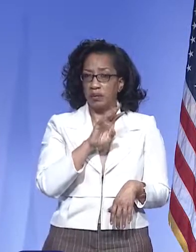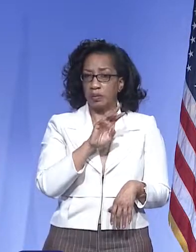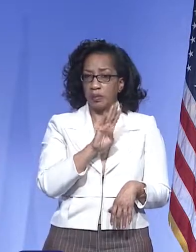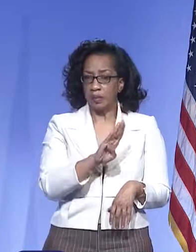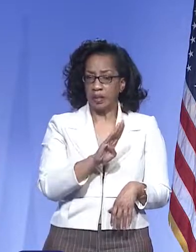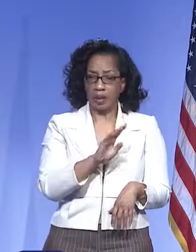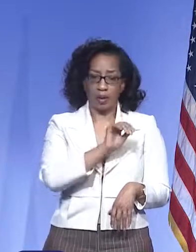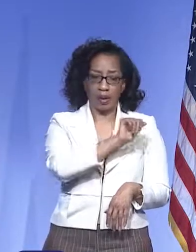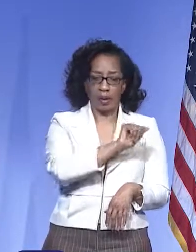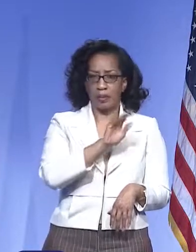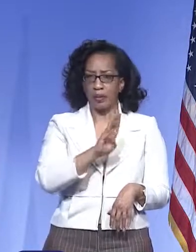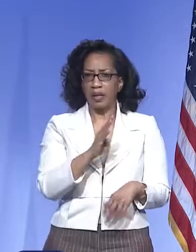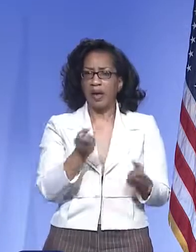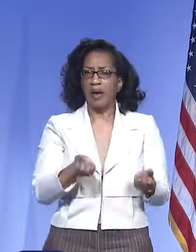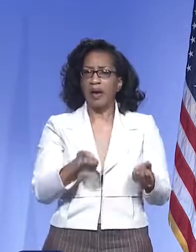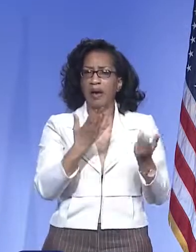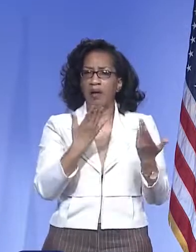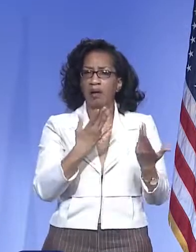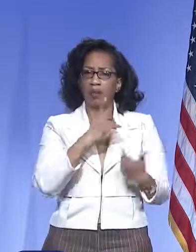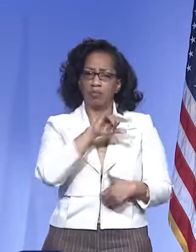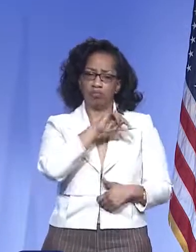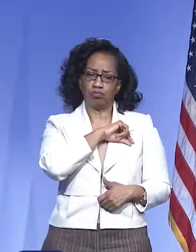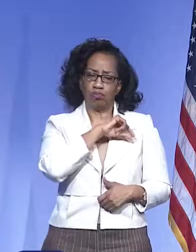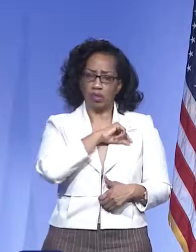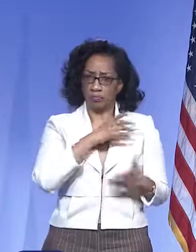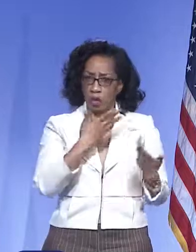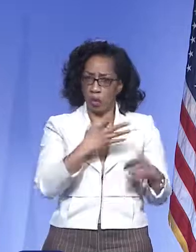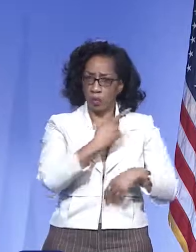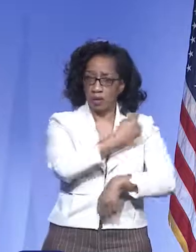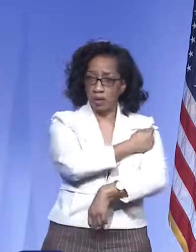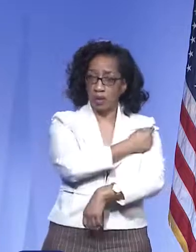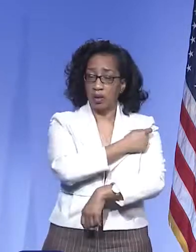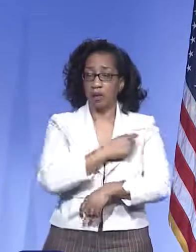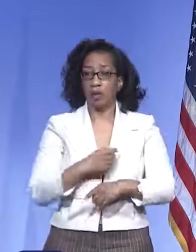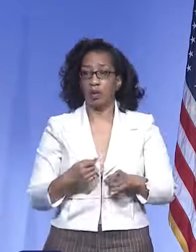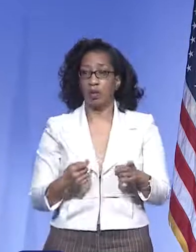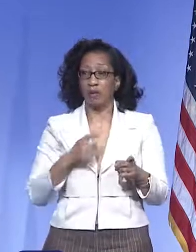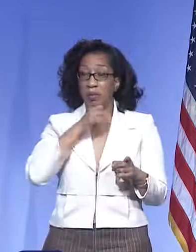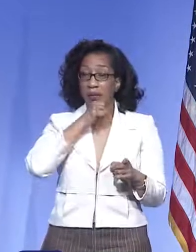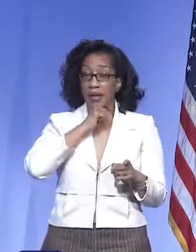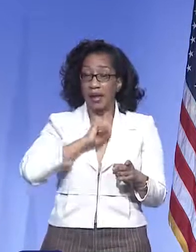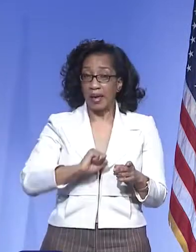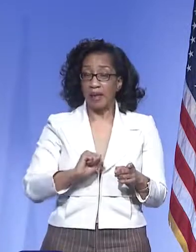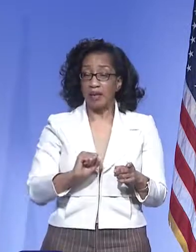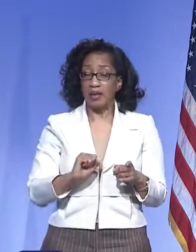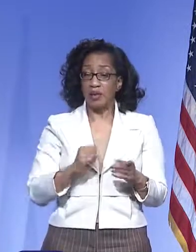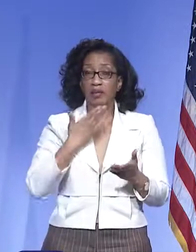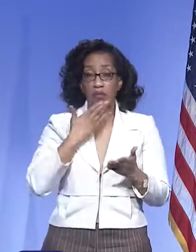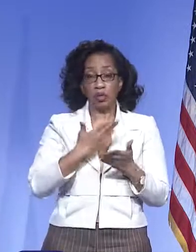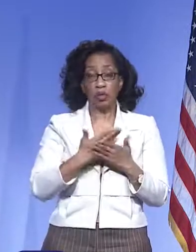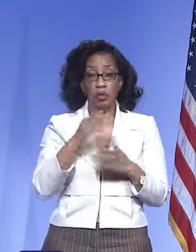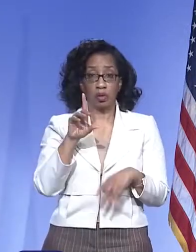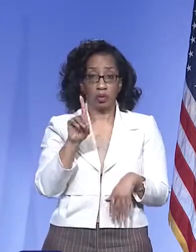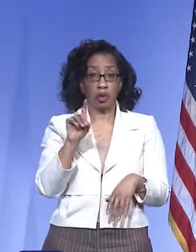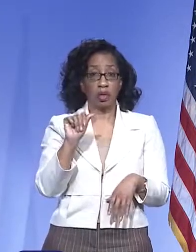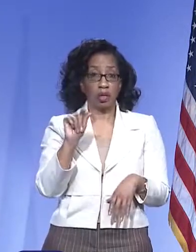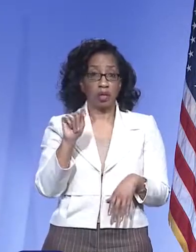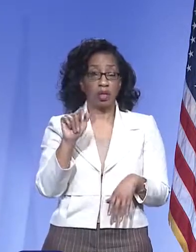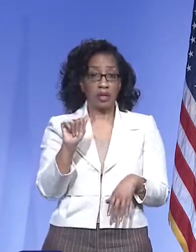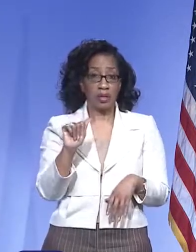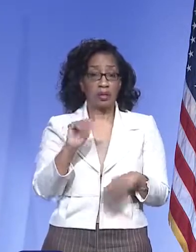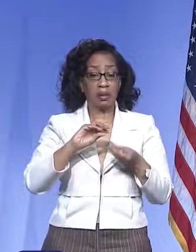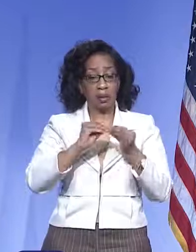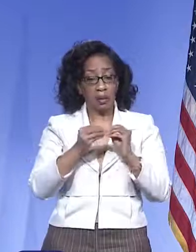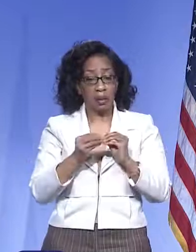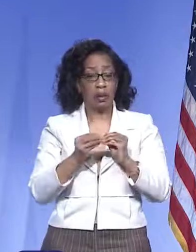certainly know, and I'll let David talk about that. I certainly know that from an age perspective that we have really good data, and we report that out each and